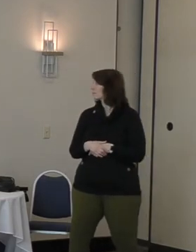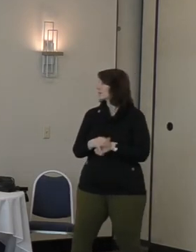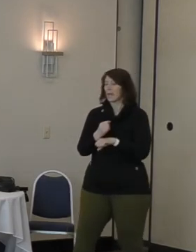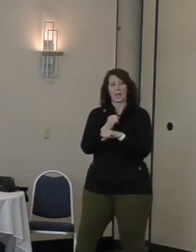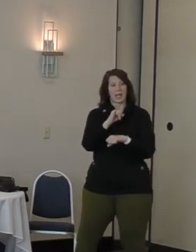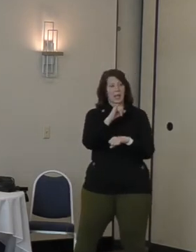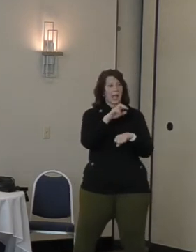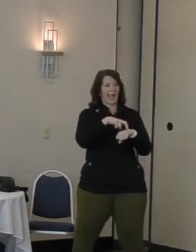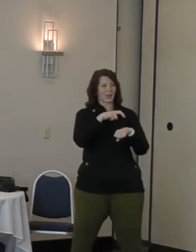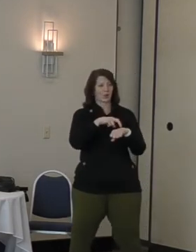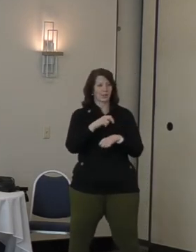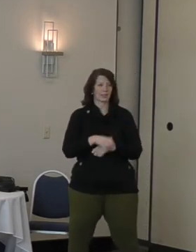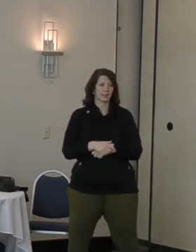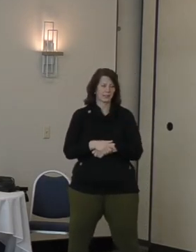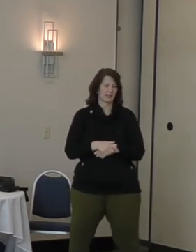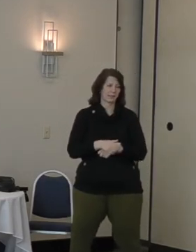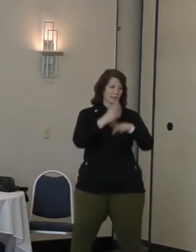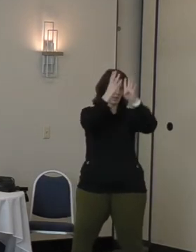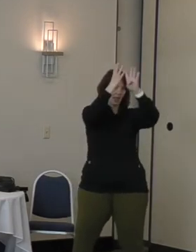but Ireland had a line out here.